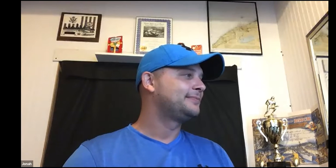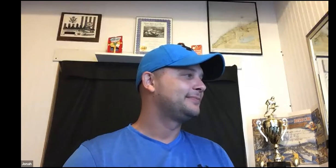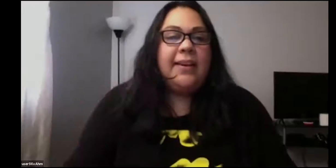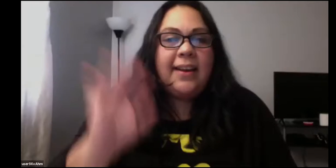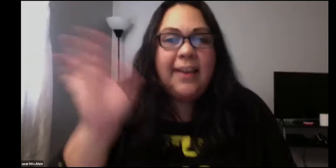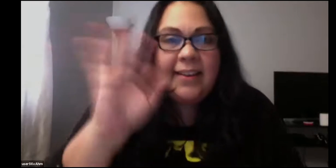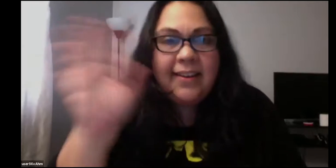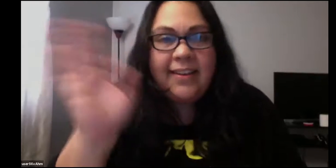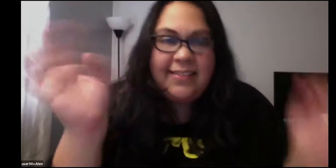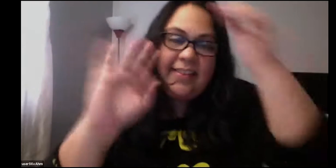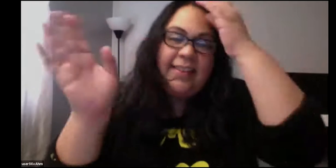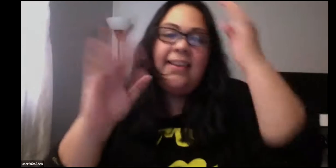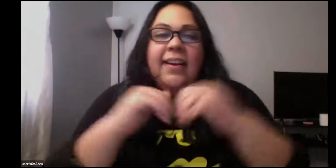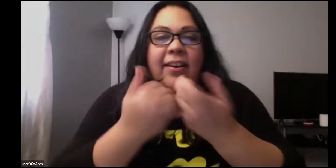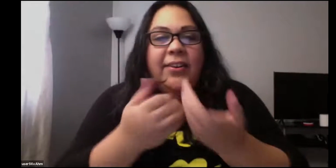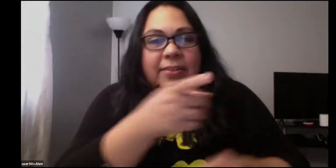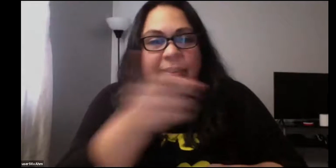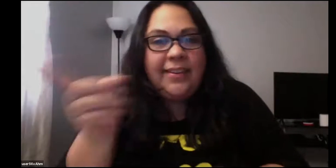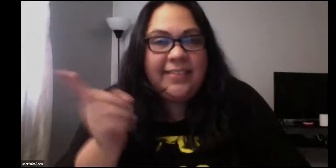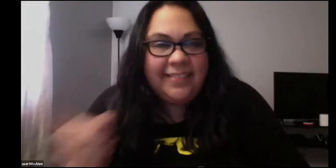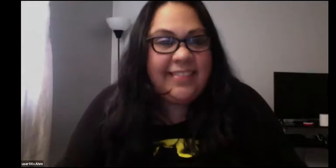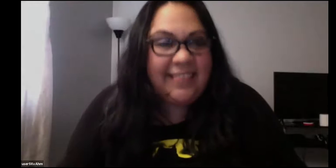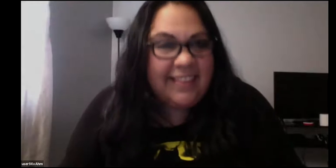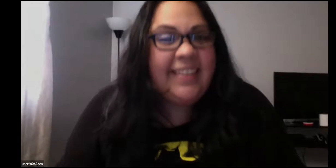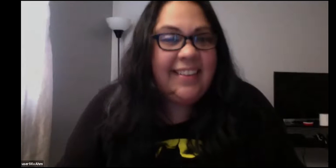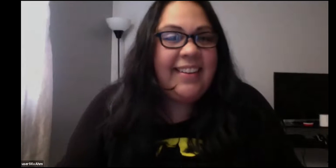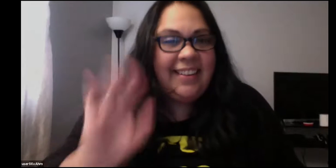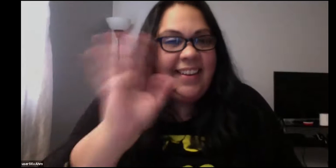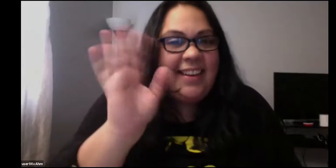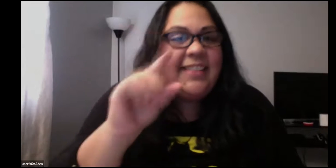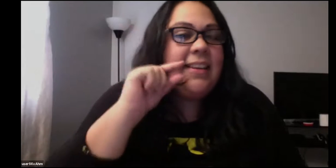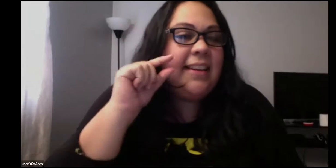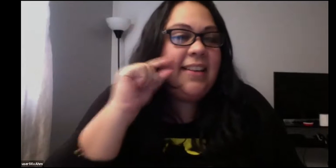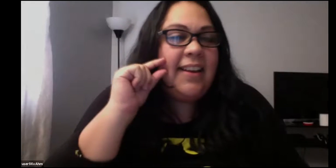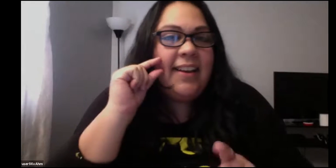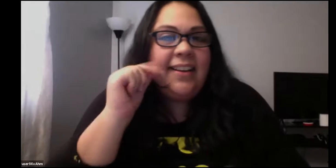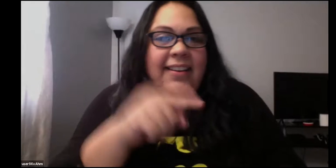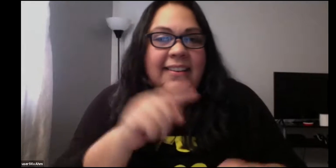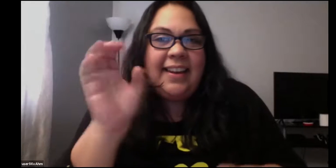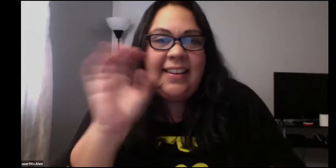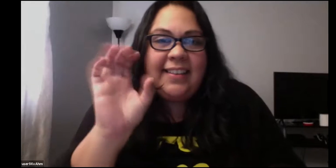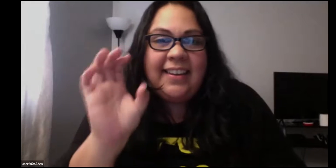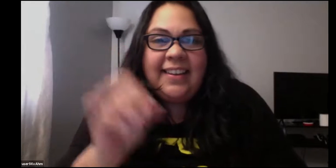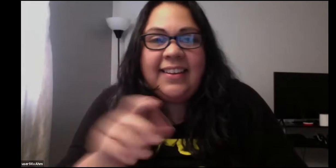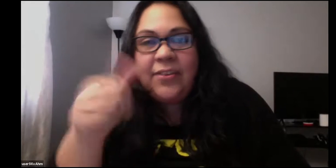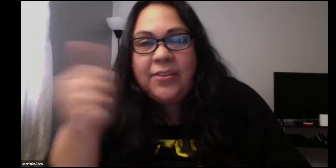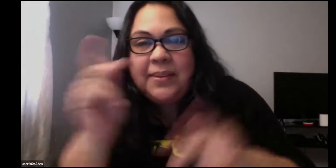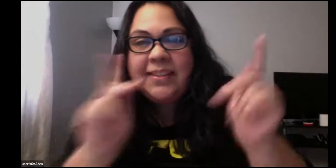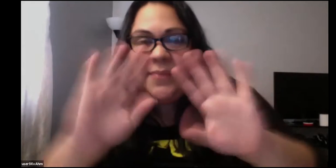Okay, hi guys. How are you doing? Hey, I see Gila and Caitlin and other participants. Hi,